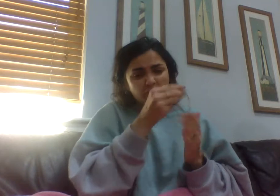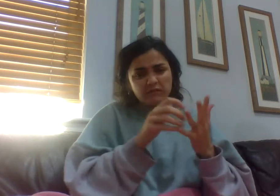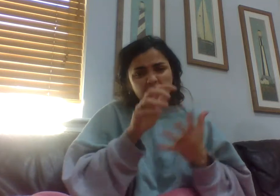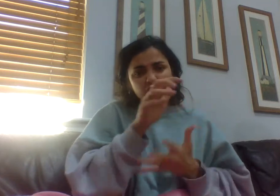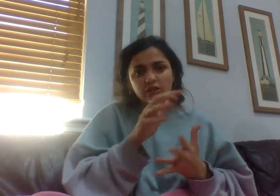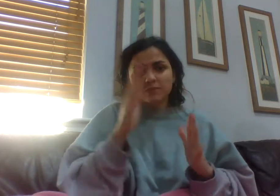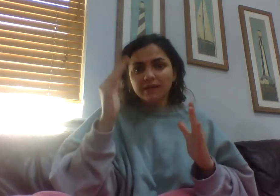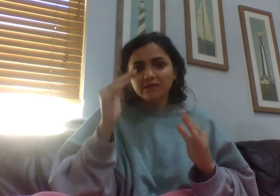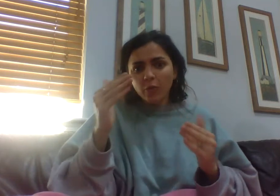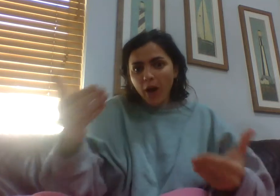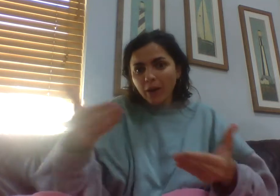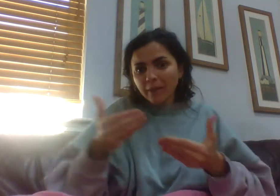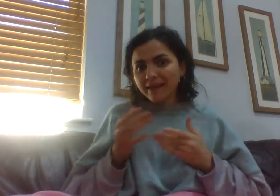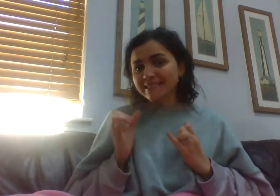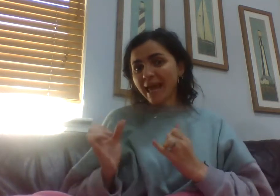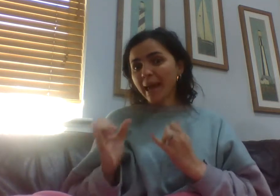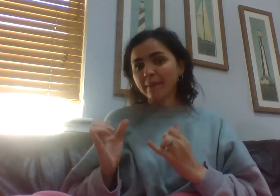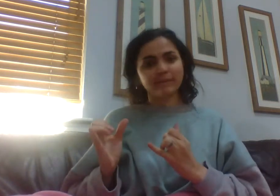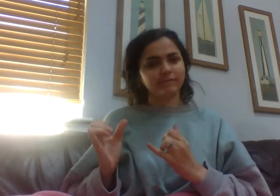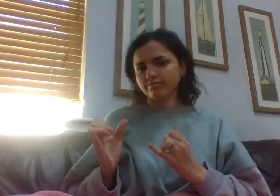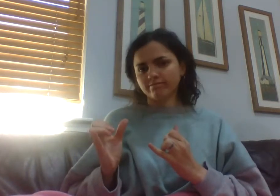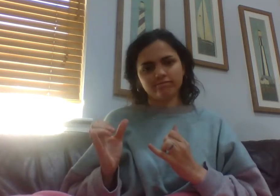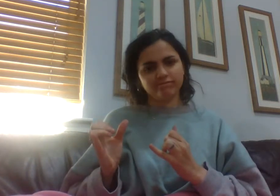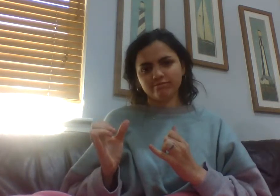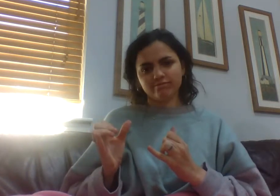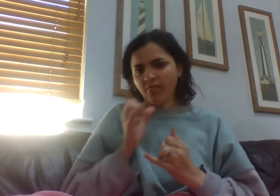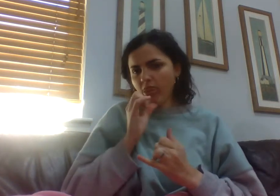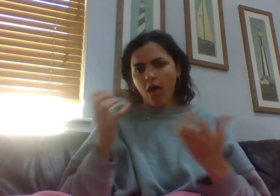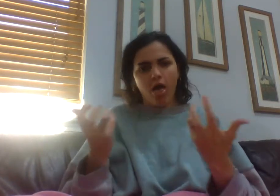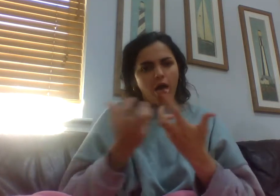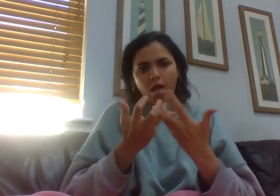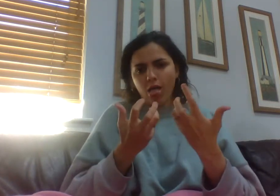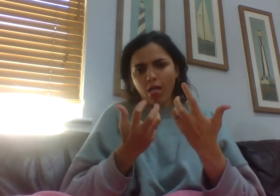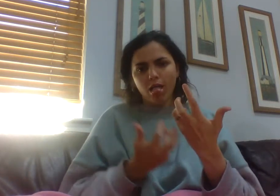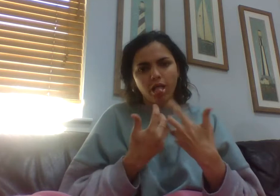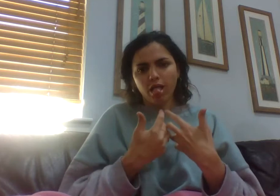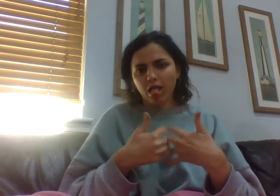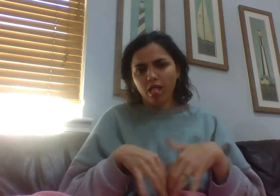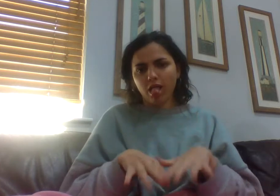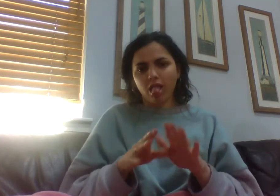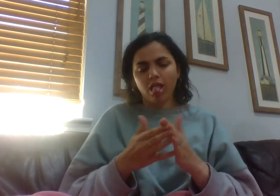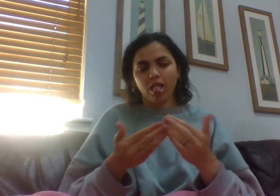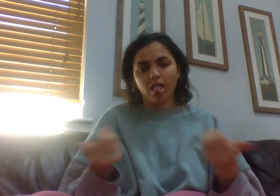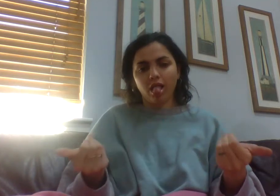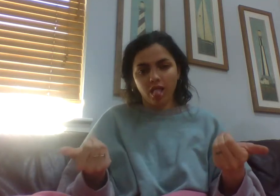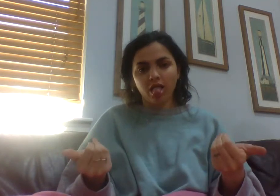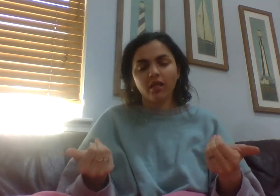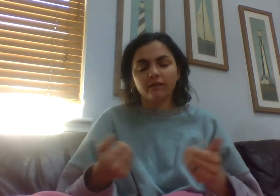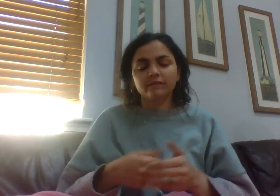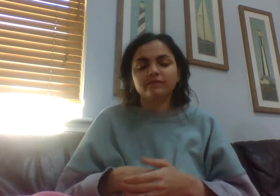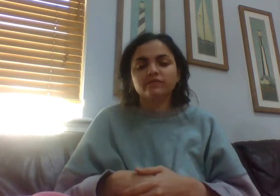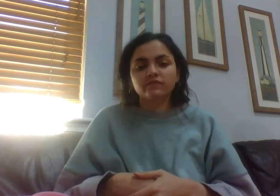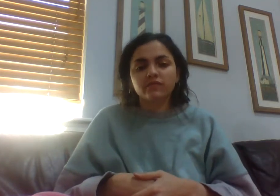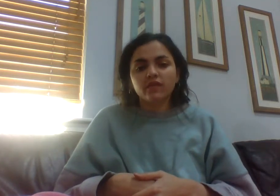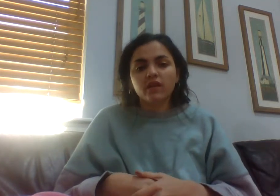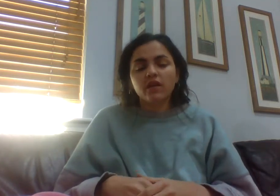concludes the last 6 panels concludes this part of the lesson about scenes of isolation. And as a